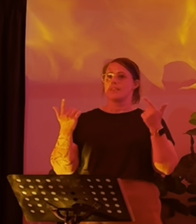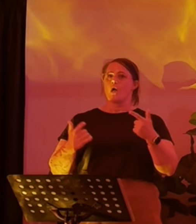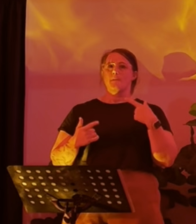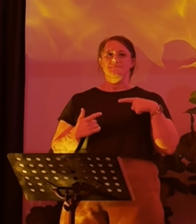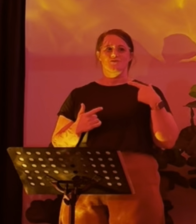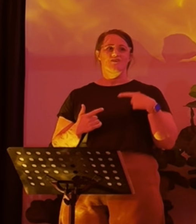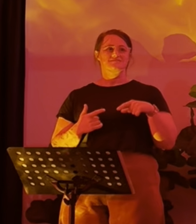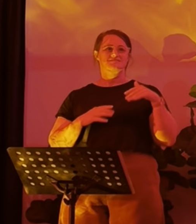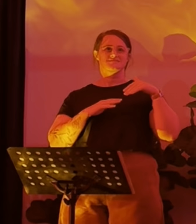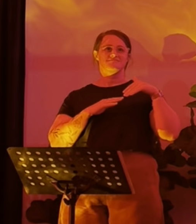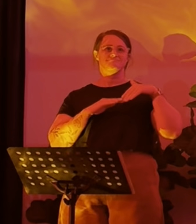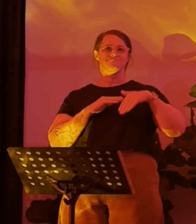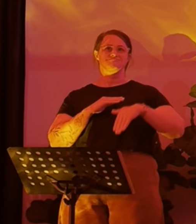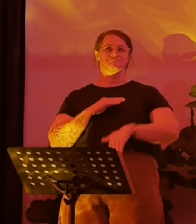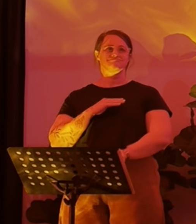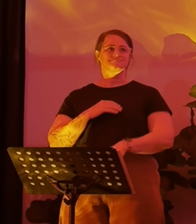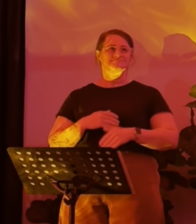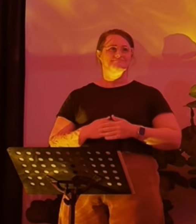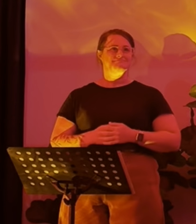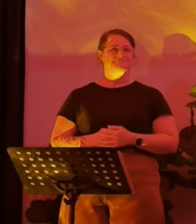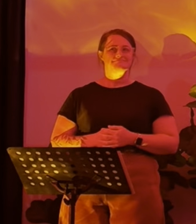Buzzkill,